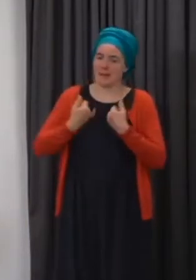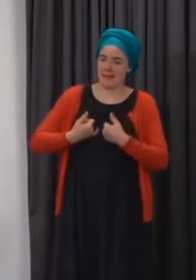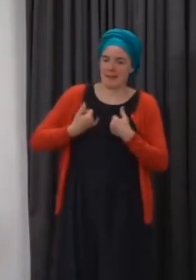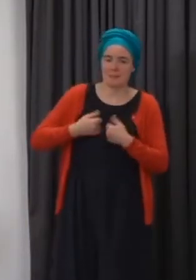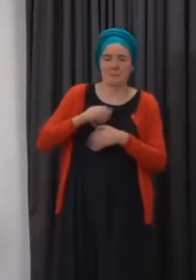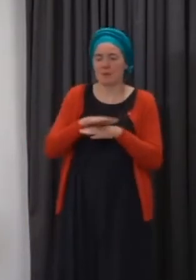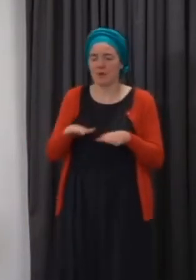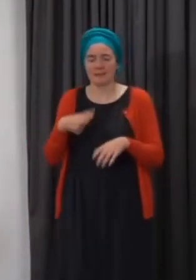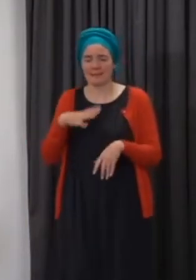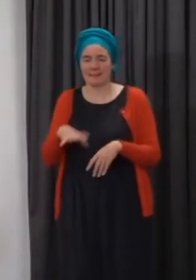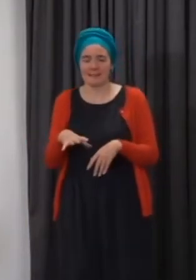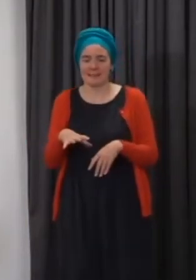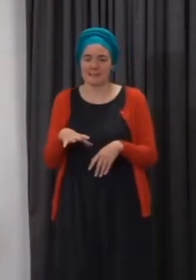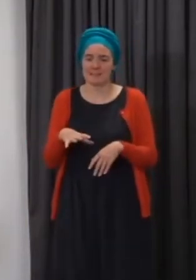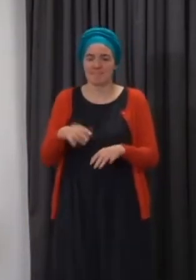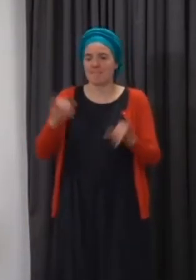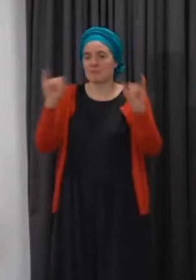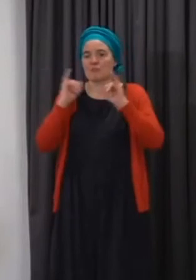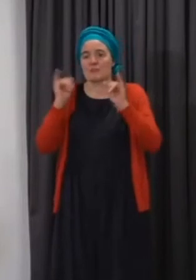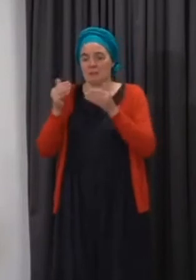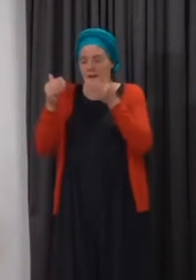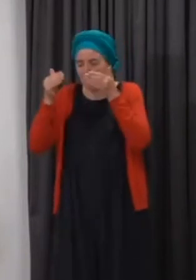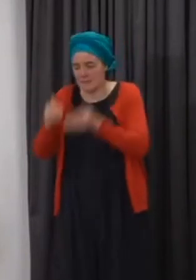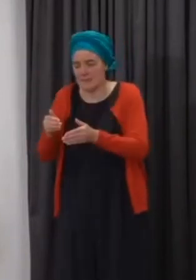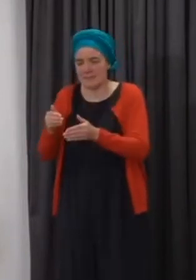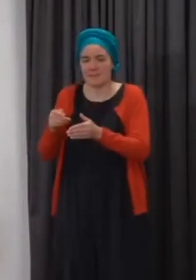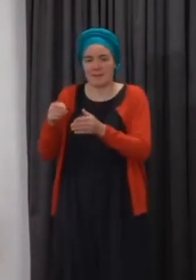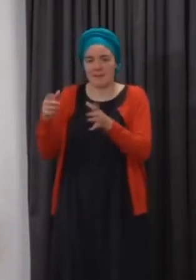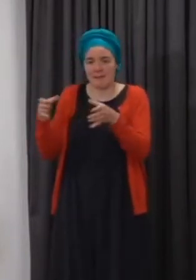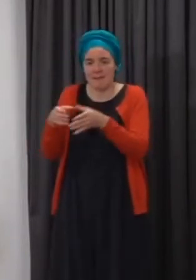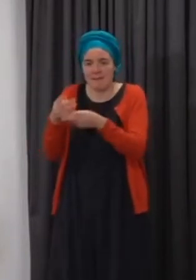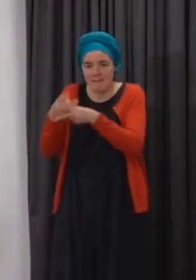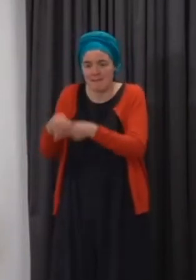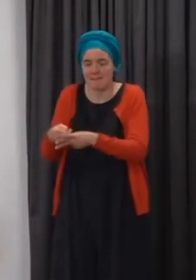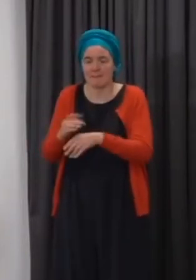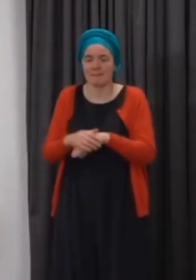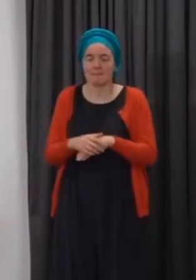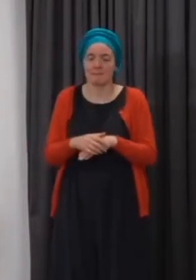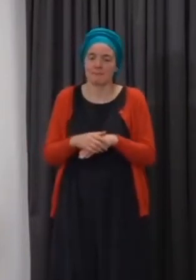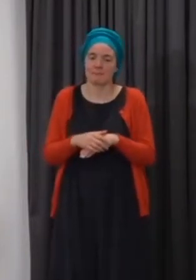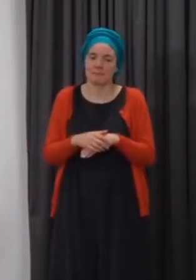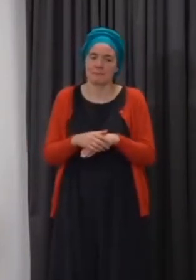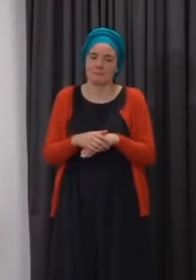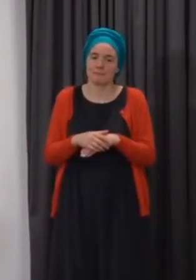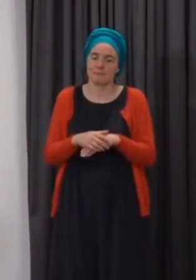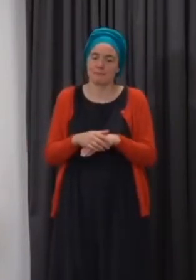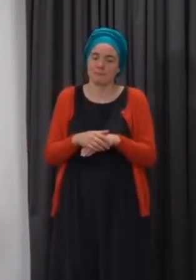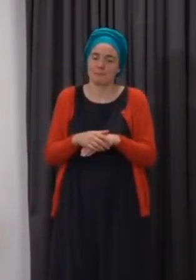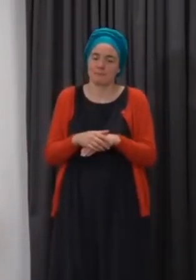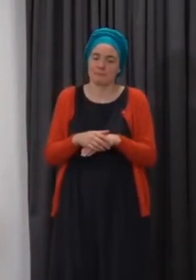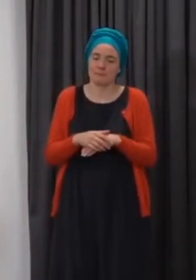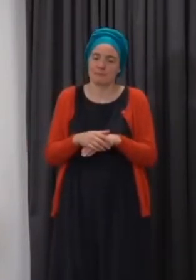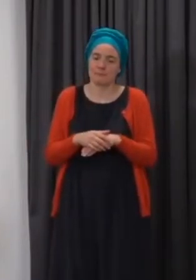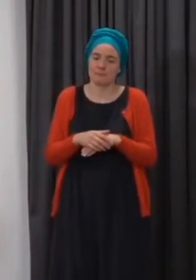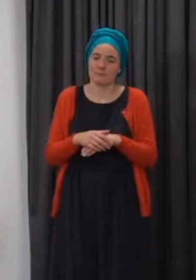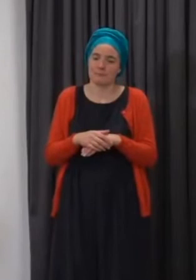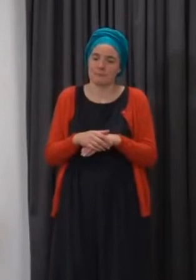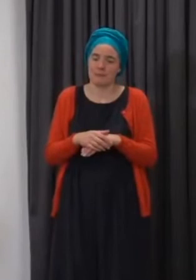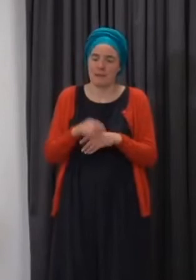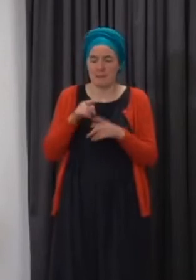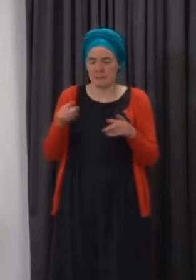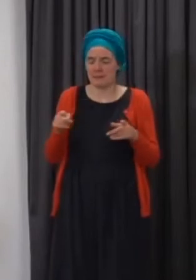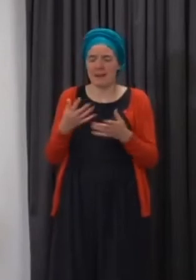critical care unit or department. And I think for anybody going through an experience of having had coronavirus and being in a hospital environment would have been a